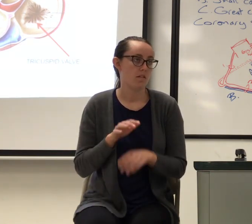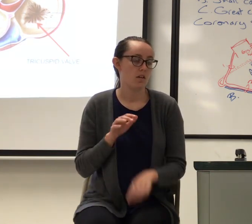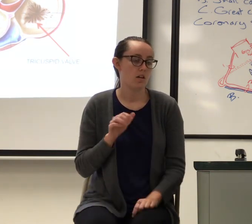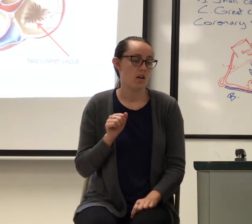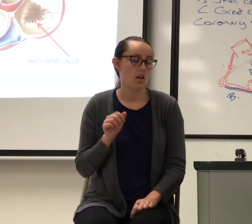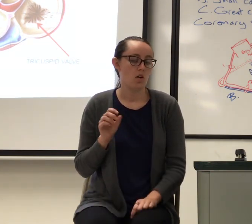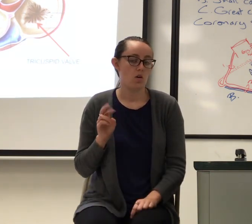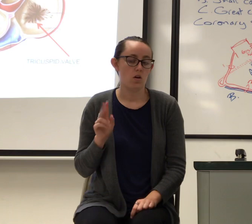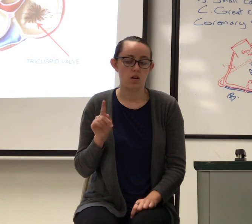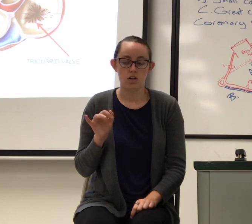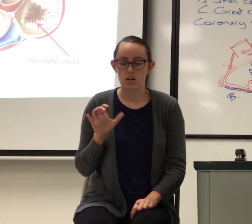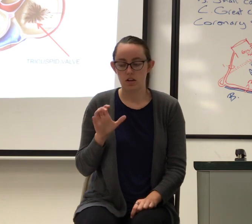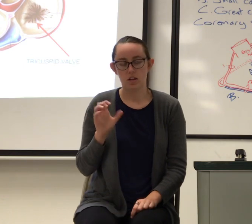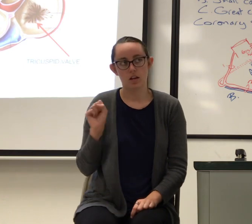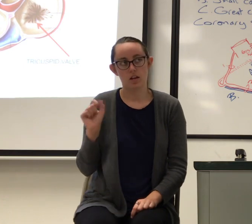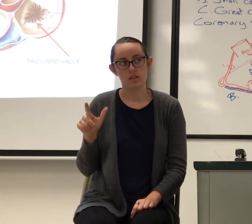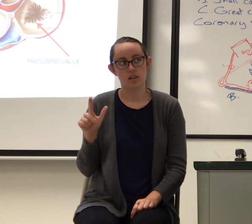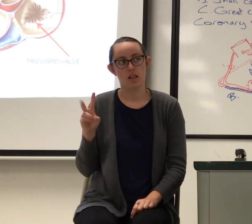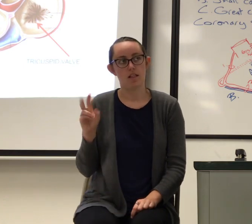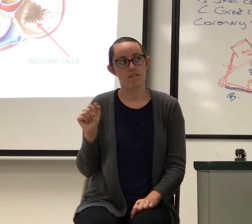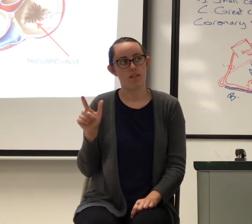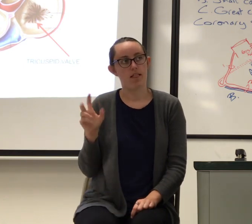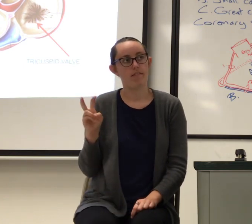aortic SL valve.